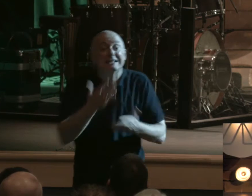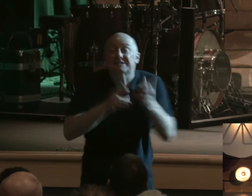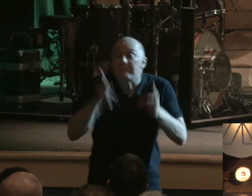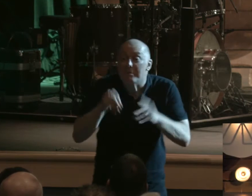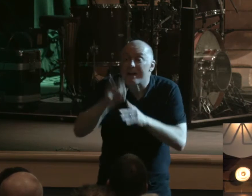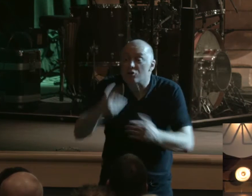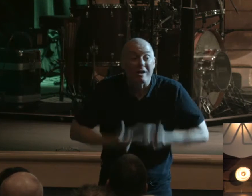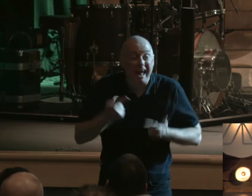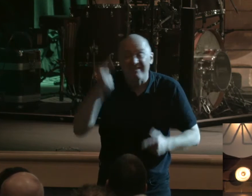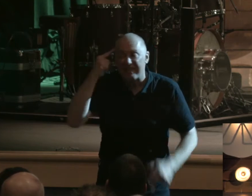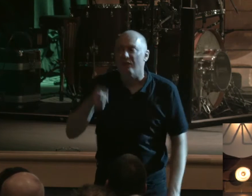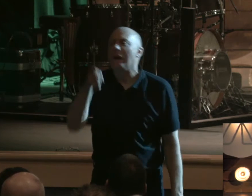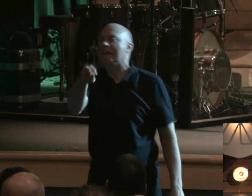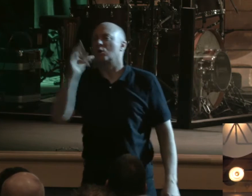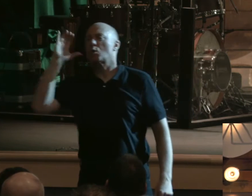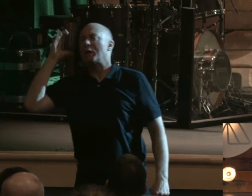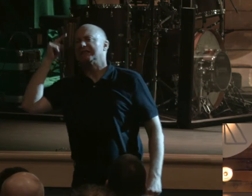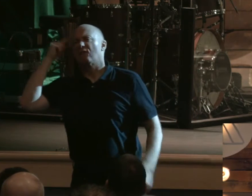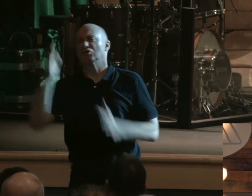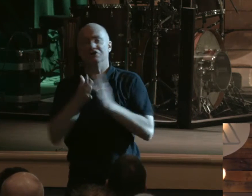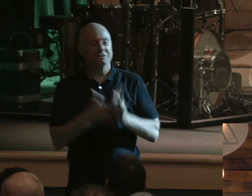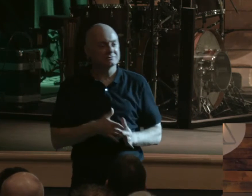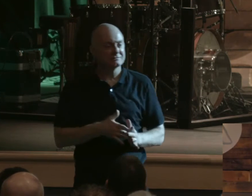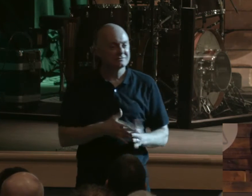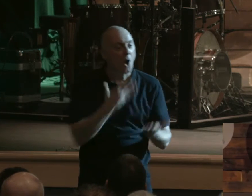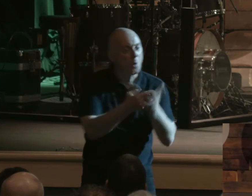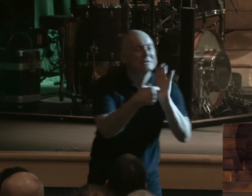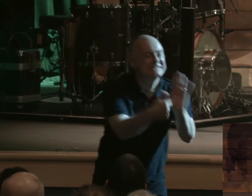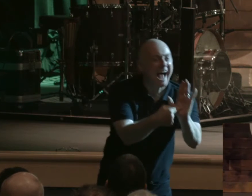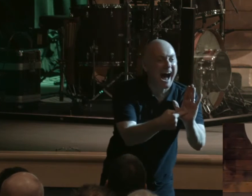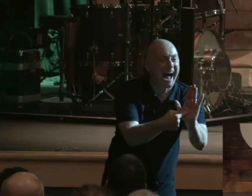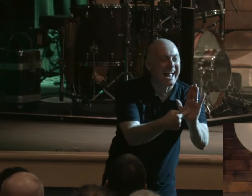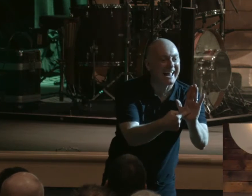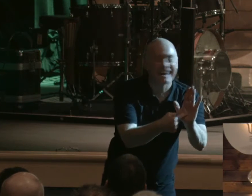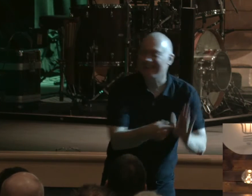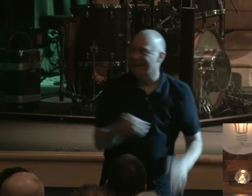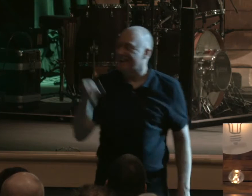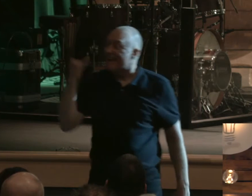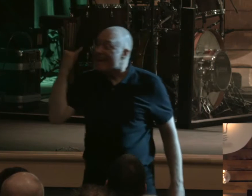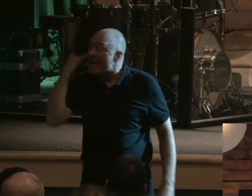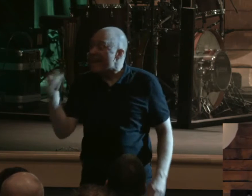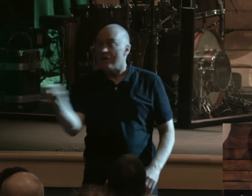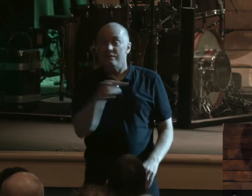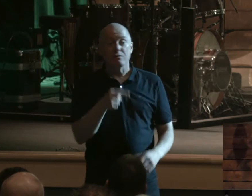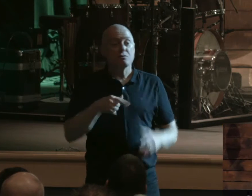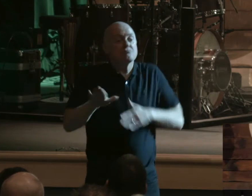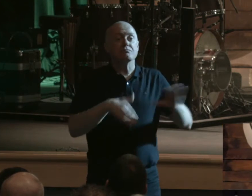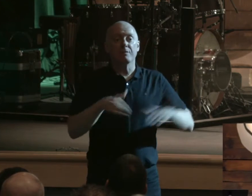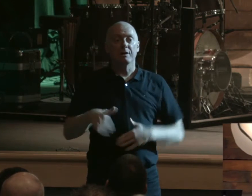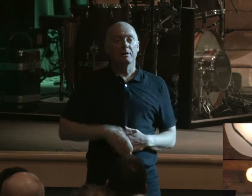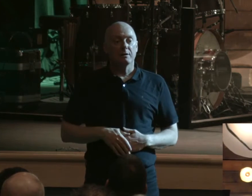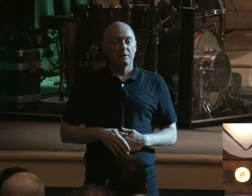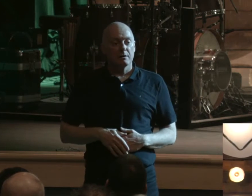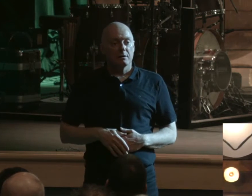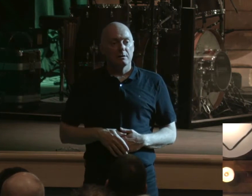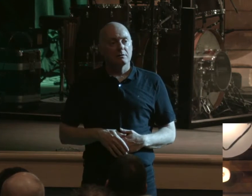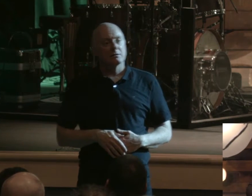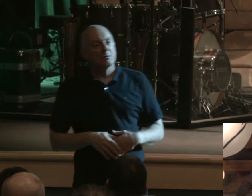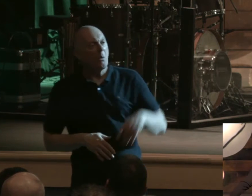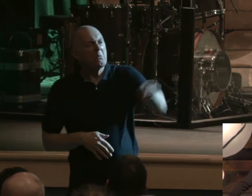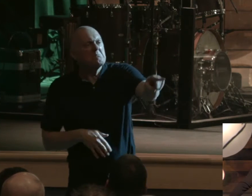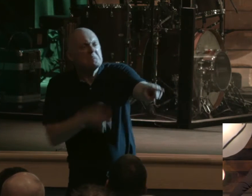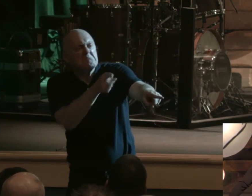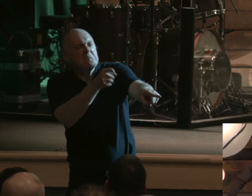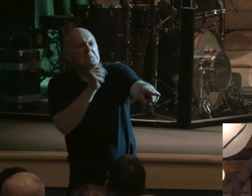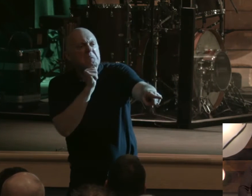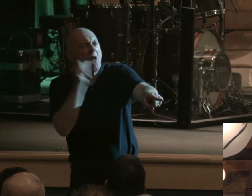you're crazy for Jesus? That's a good sign, loved ones. If we're walking around in our lives and no one thinks we're nuts for Jesus, and we're fitting with